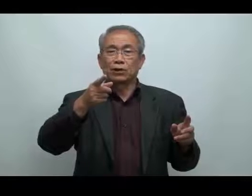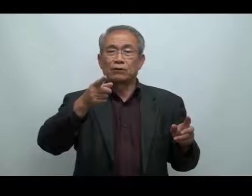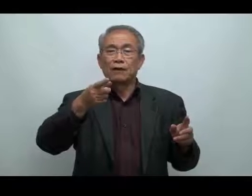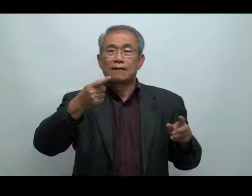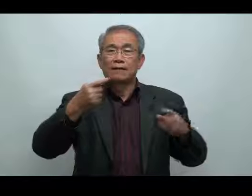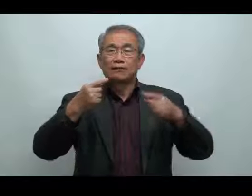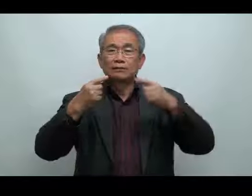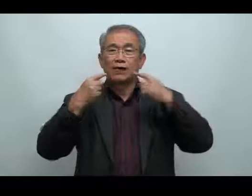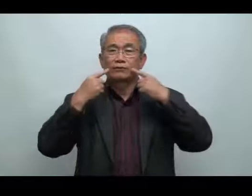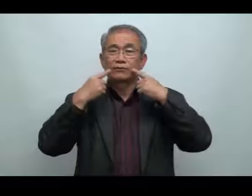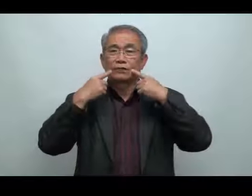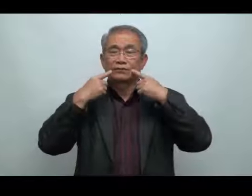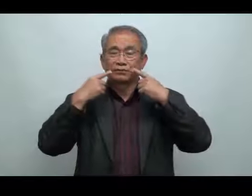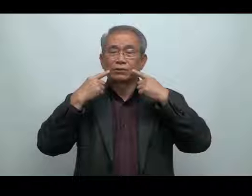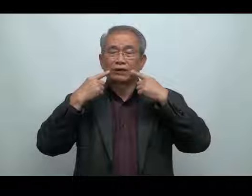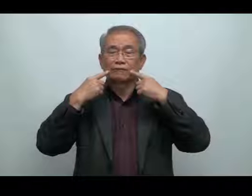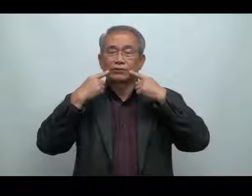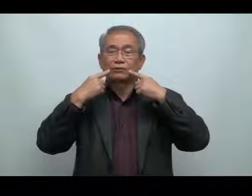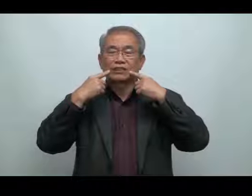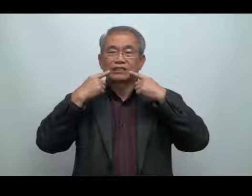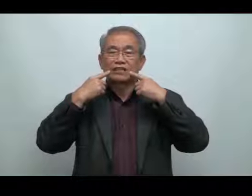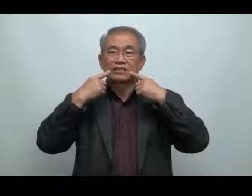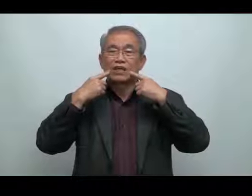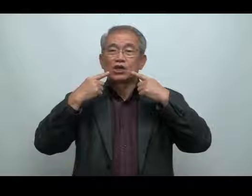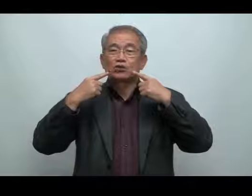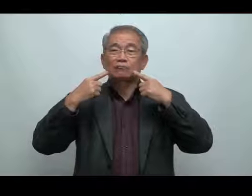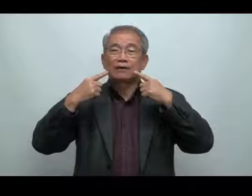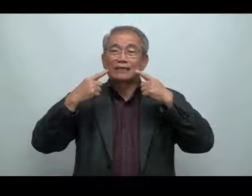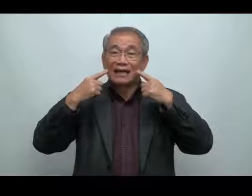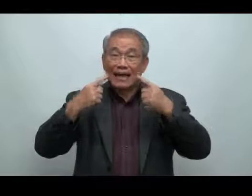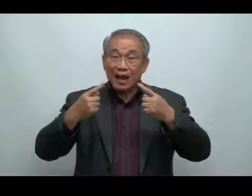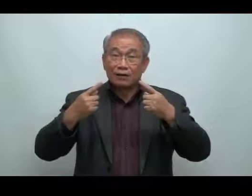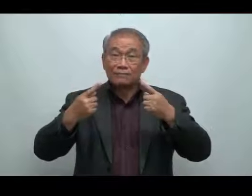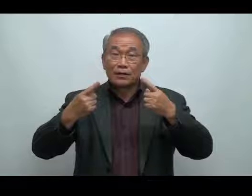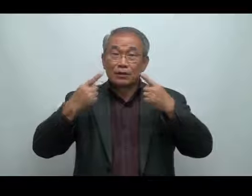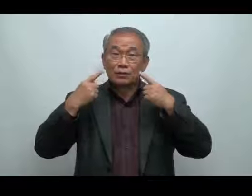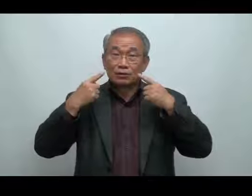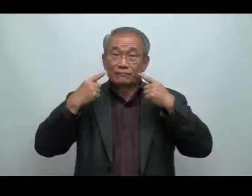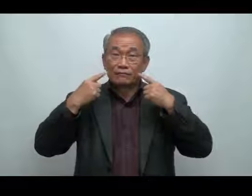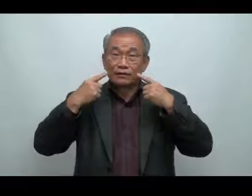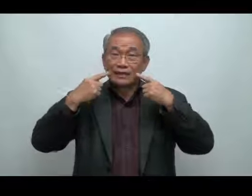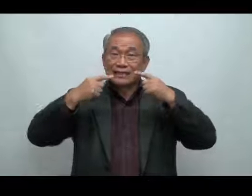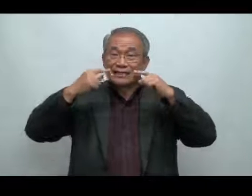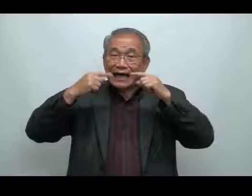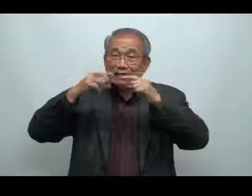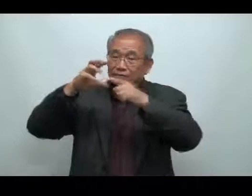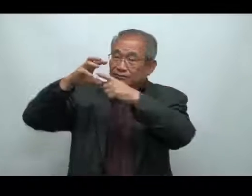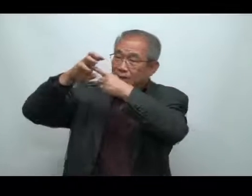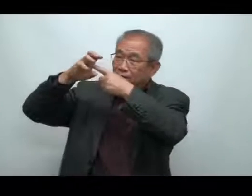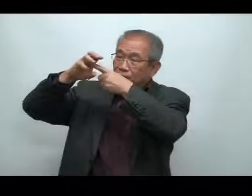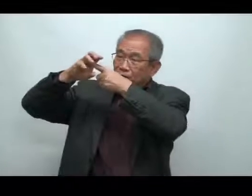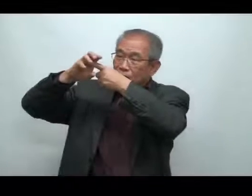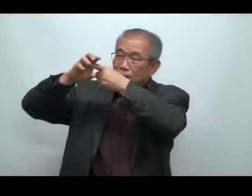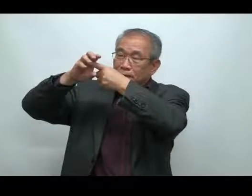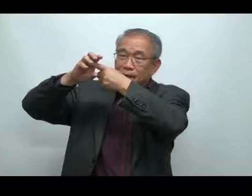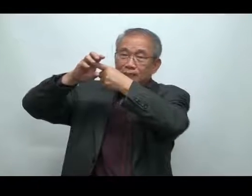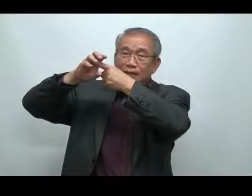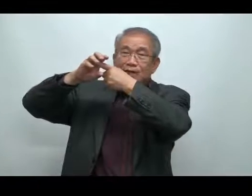know that when you have you want to have good resonance, you must allow your inside of your mouth opening a little